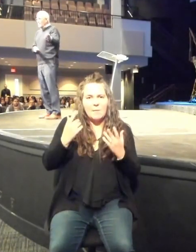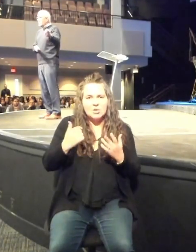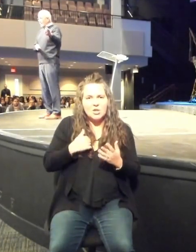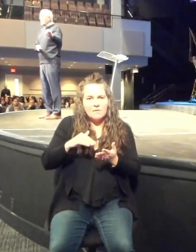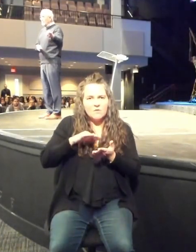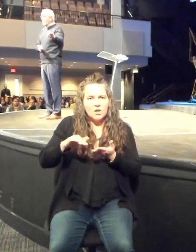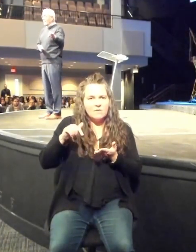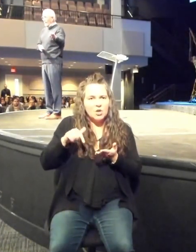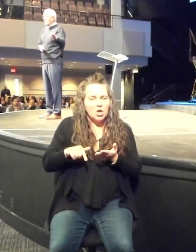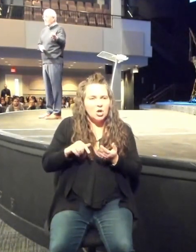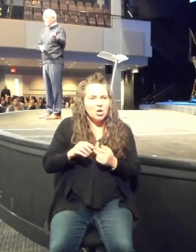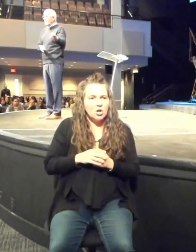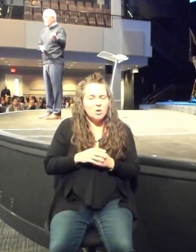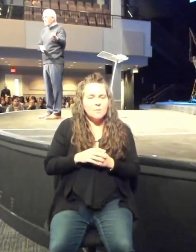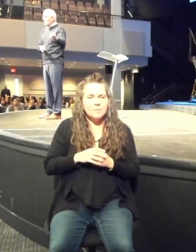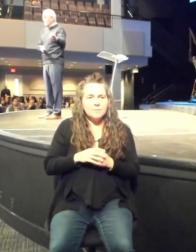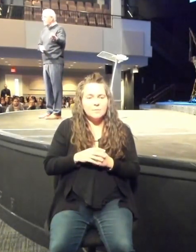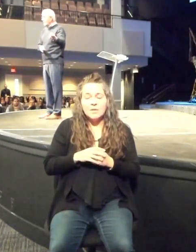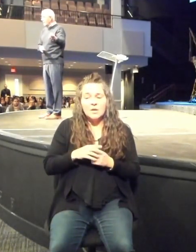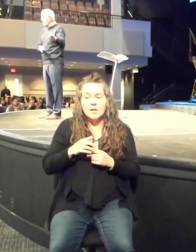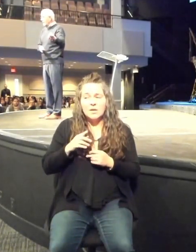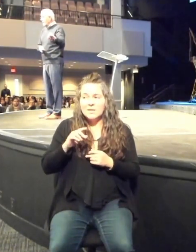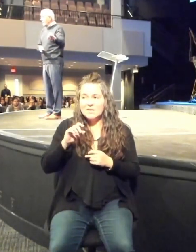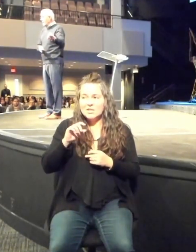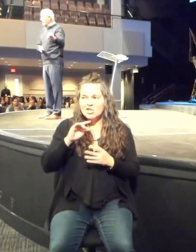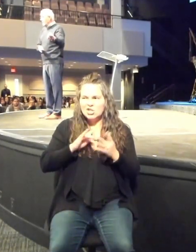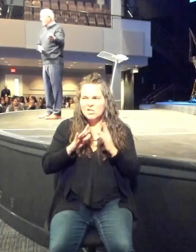understand how much you need to be forgiven.